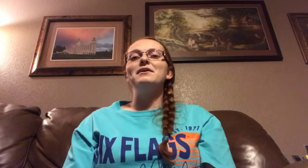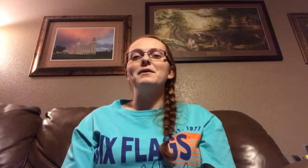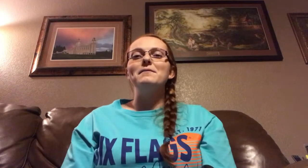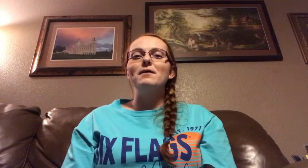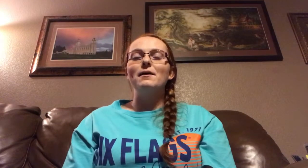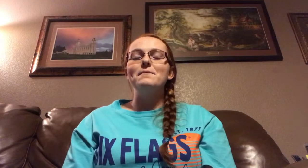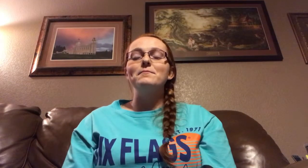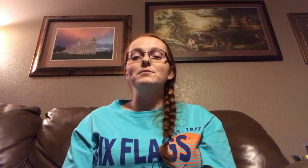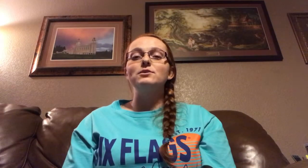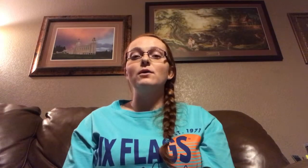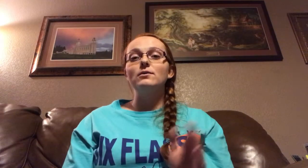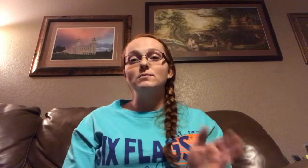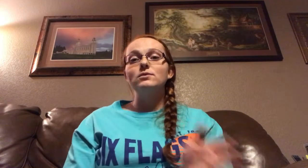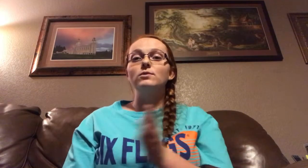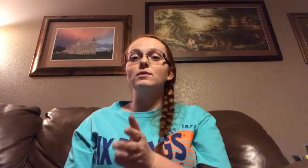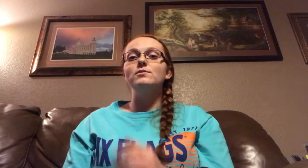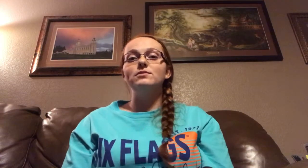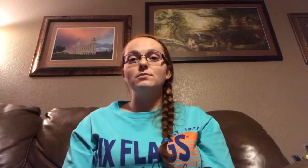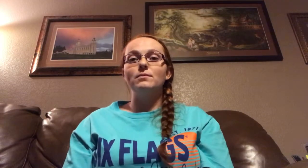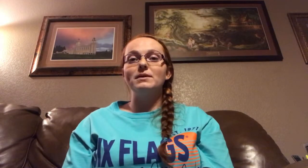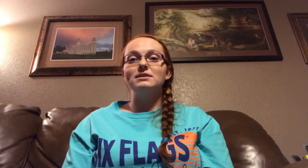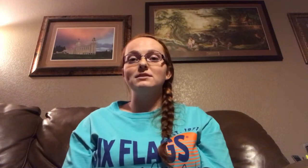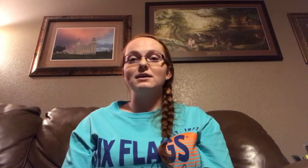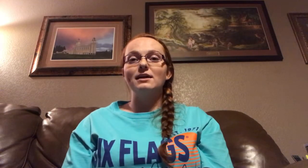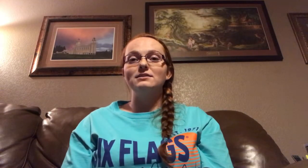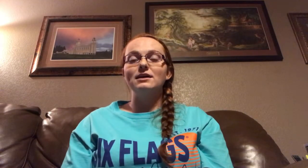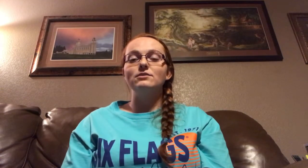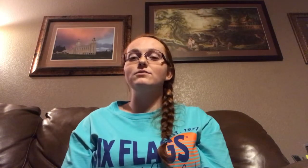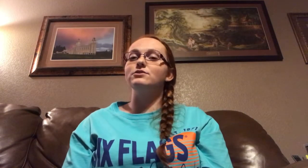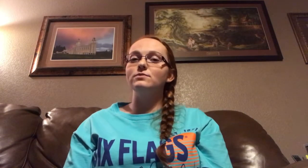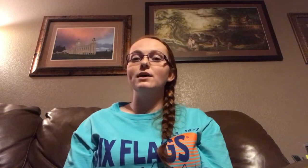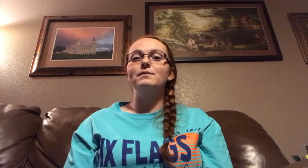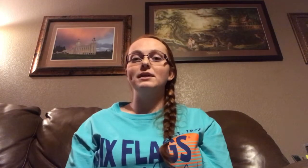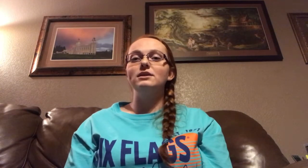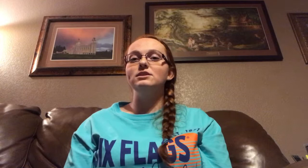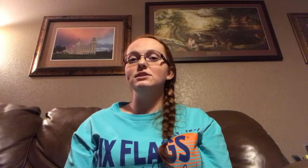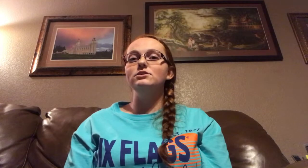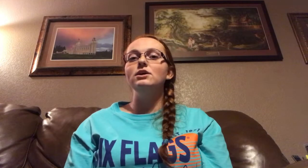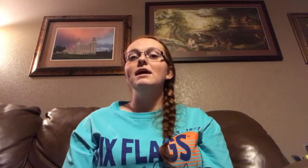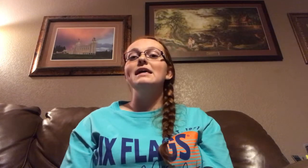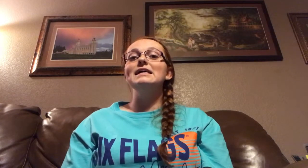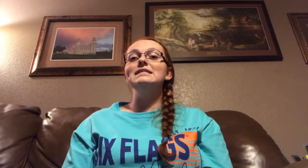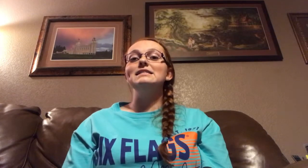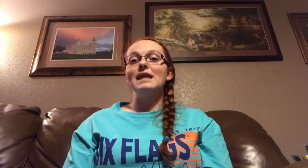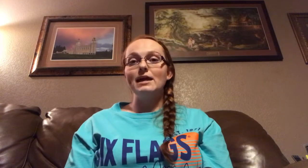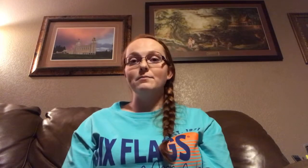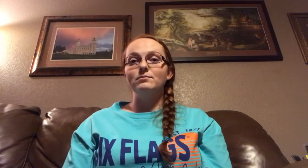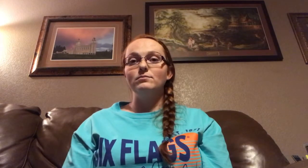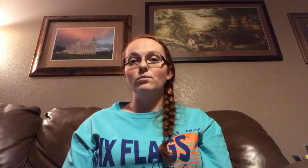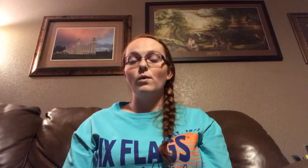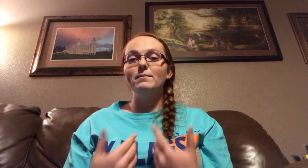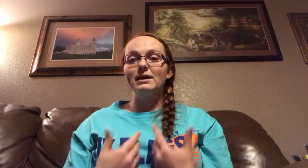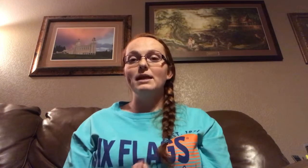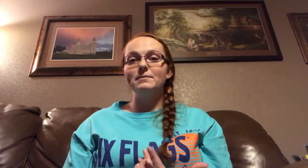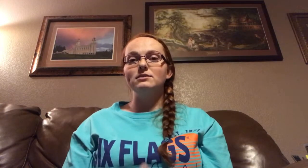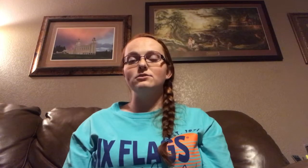Anyway, we're going to move into more basic signs now. The first one I would like to teach is name, what my name is.